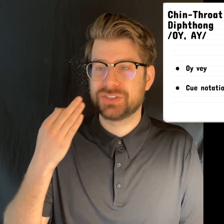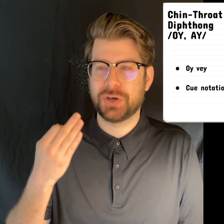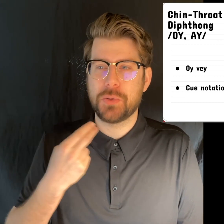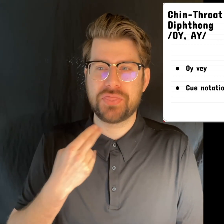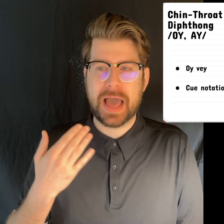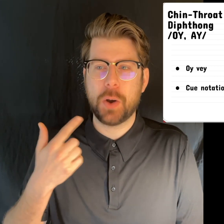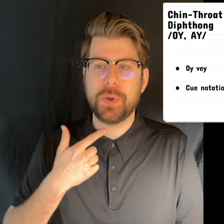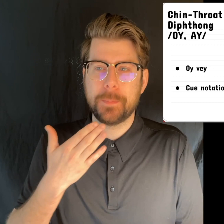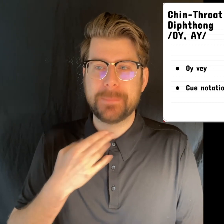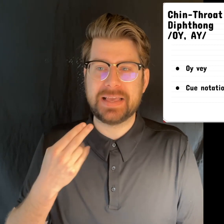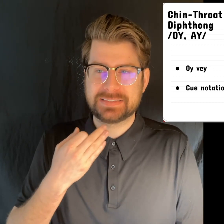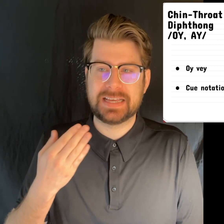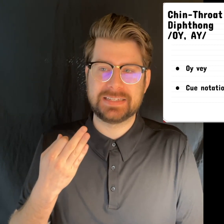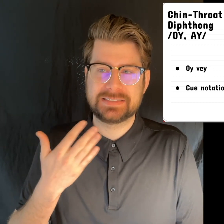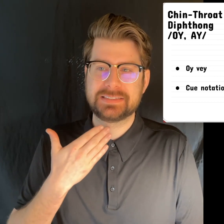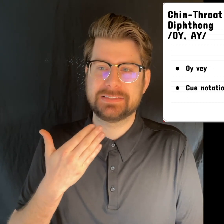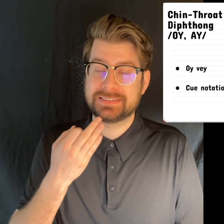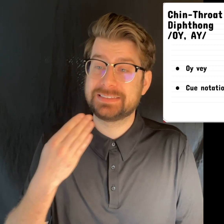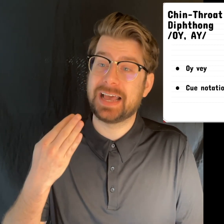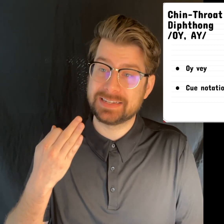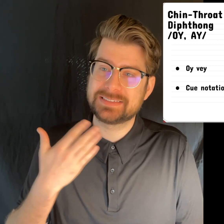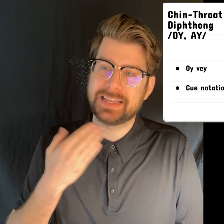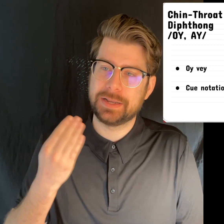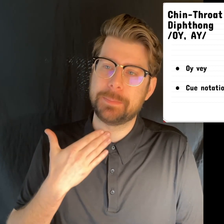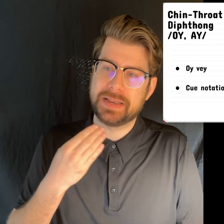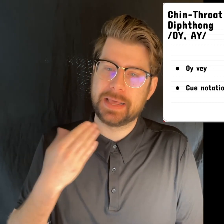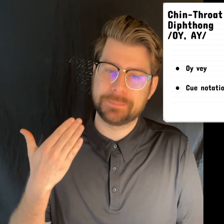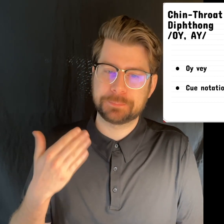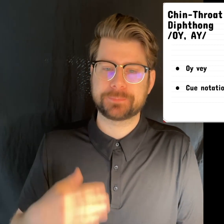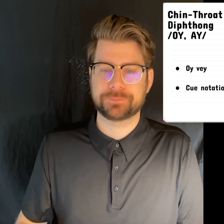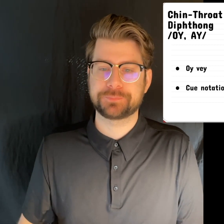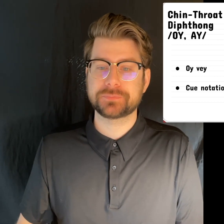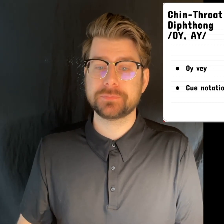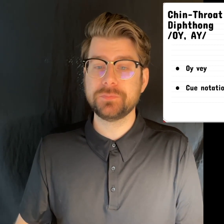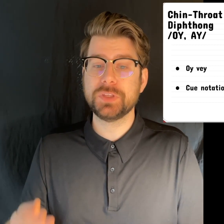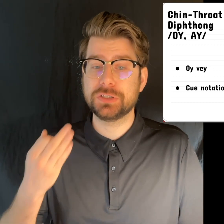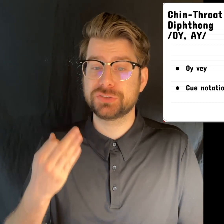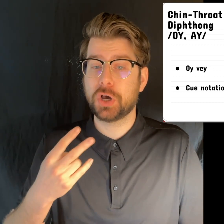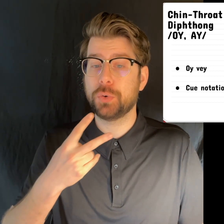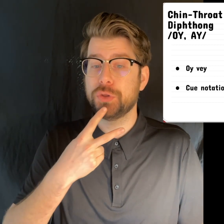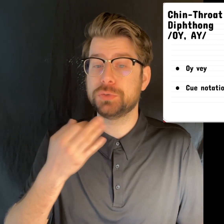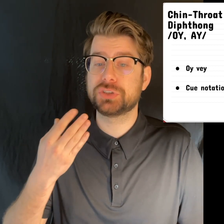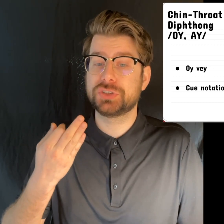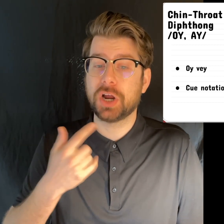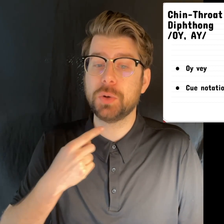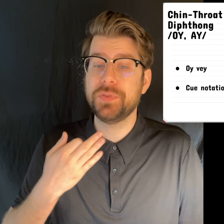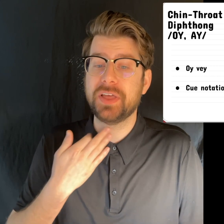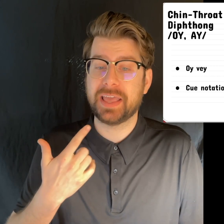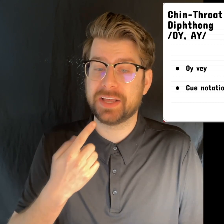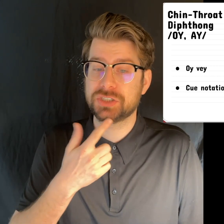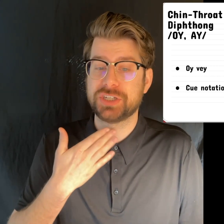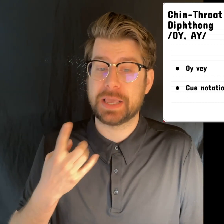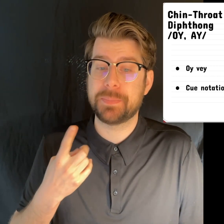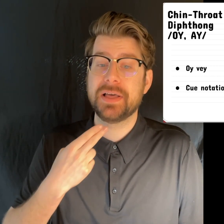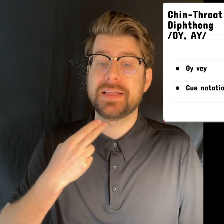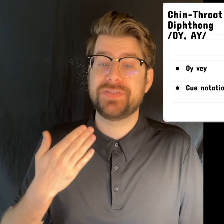So that will make sense in a minute. So you start with the hand shape that